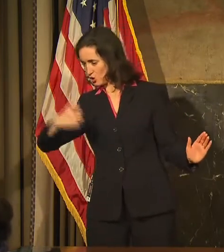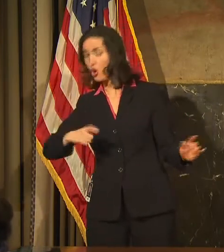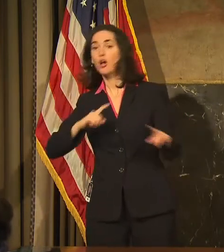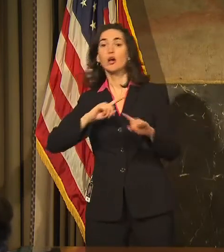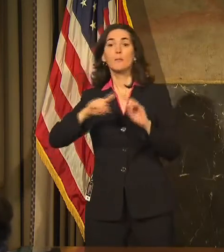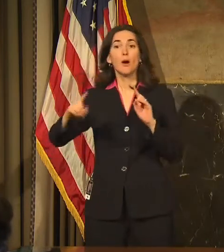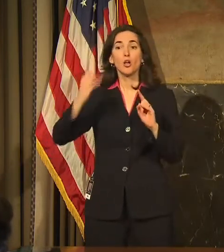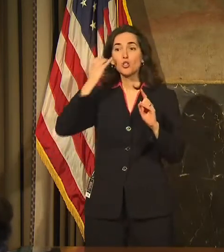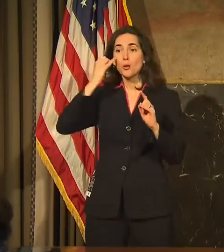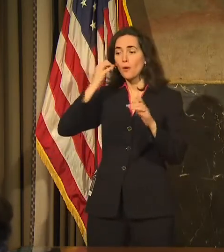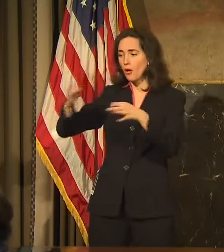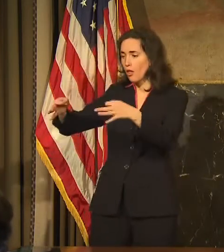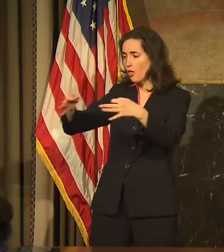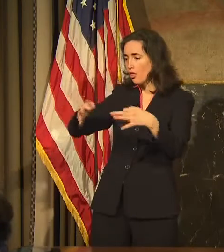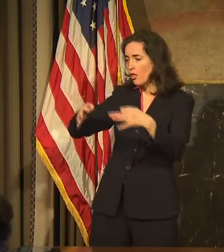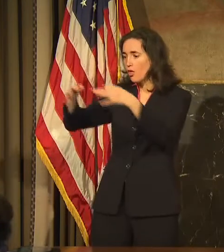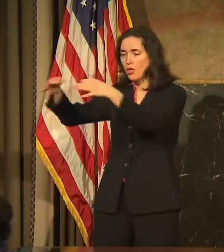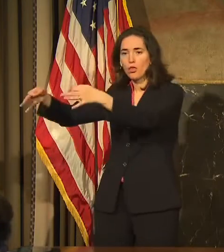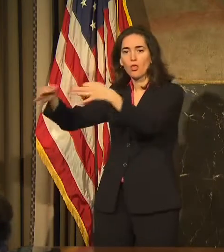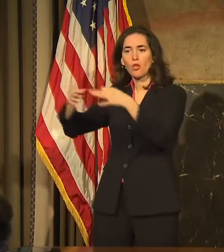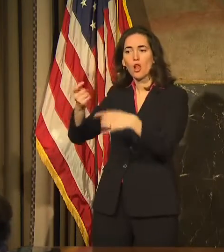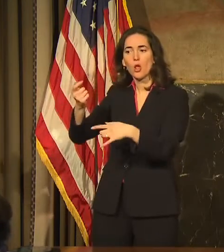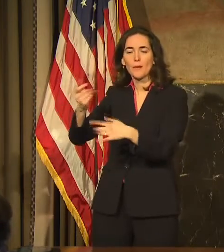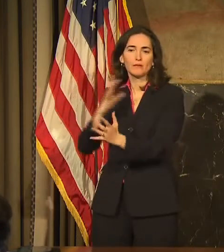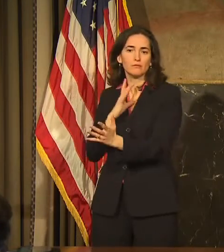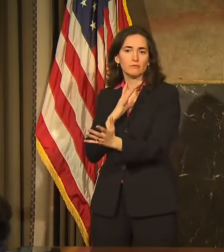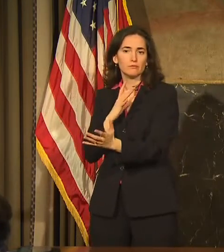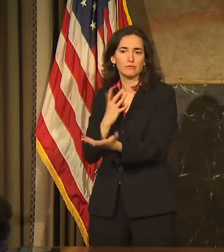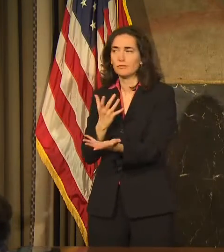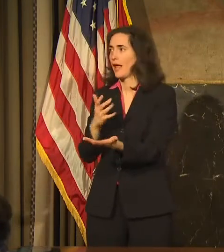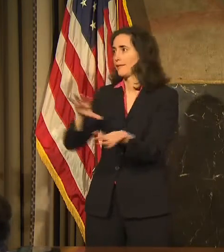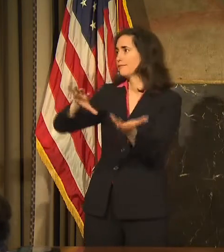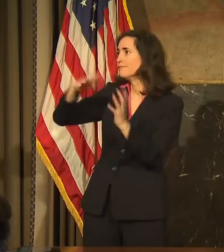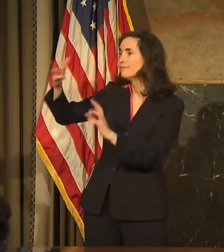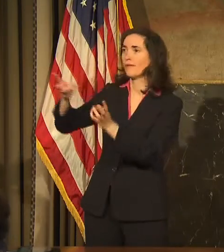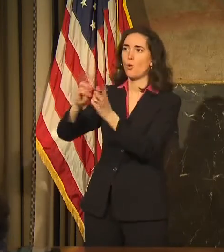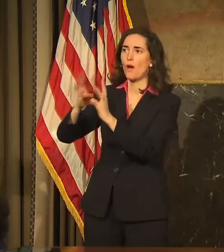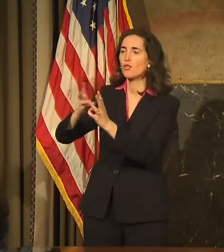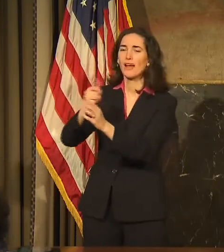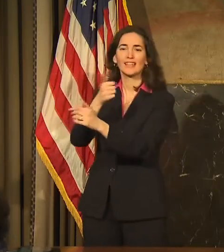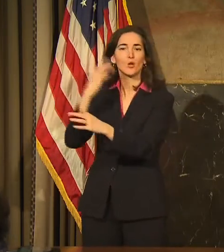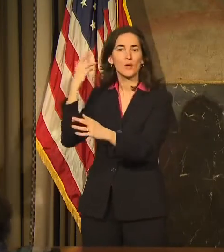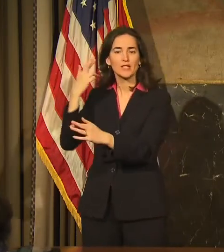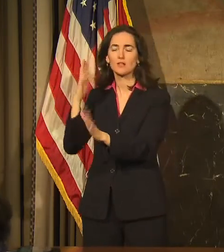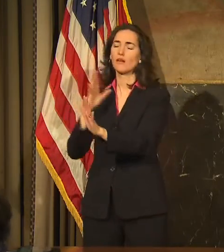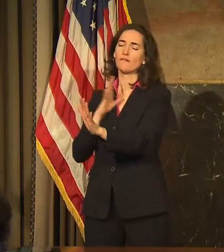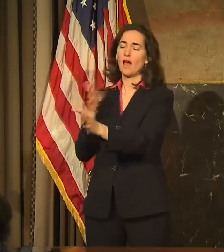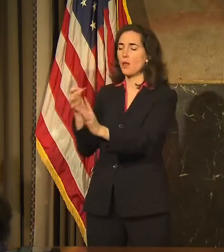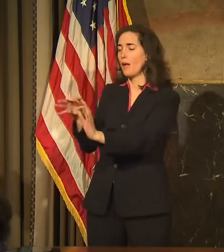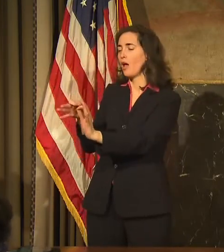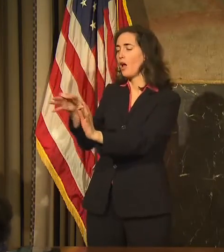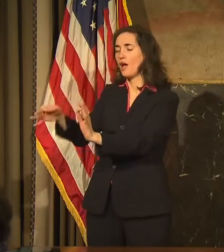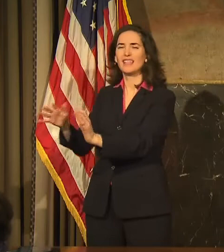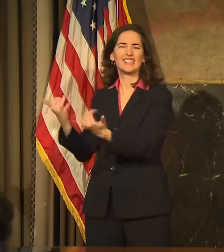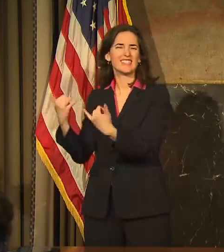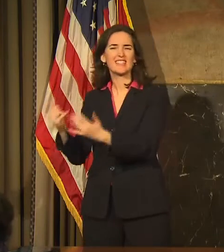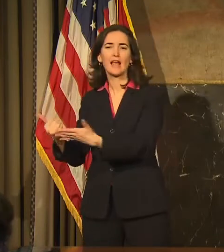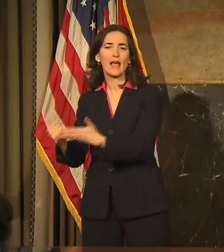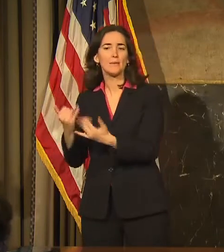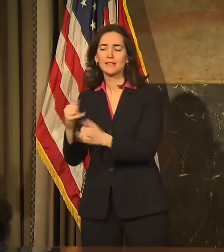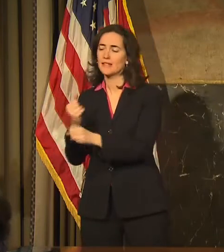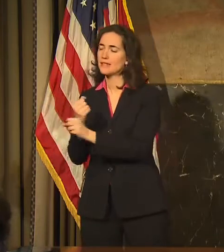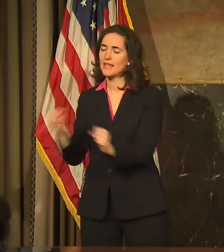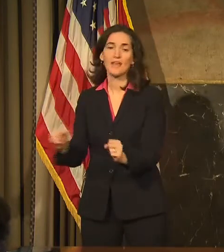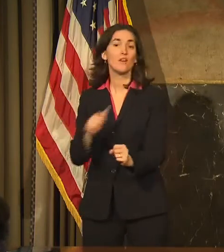something happens to make you have to delay, like an unprecedented weather event, that's okay. It's still safe. You don't need